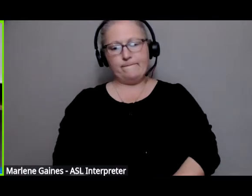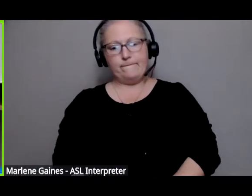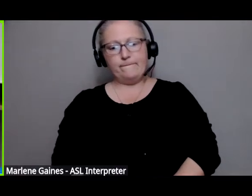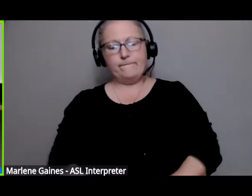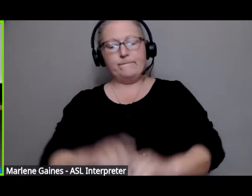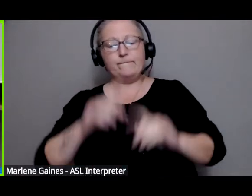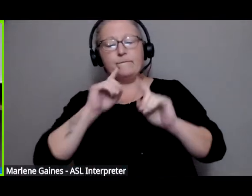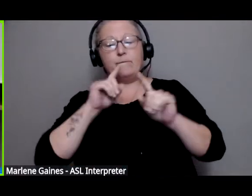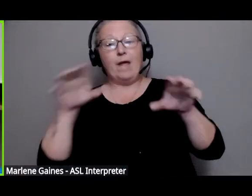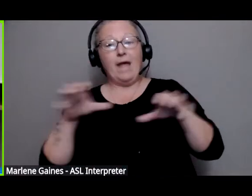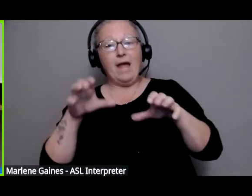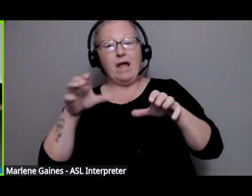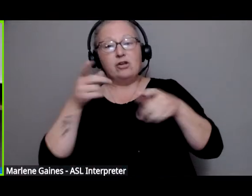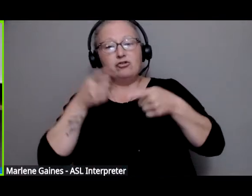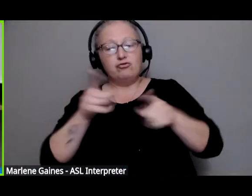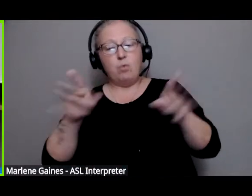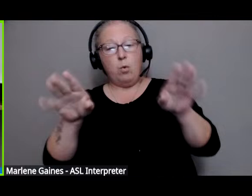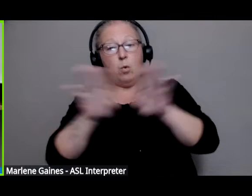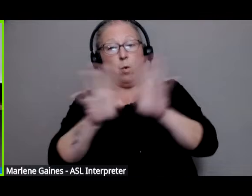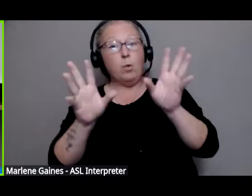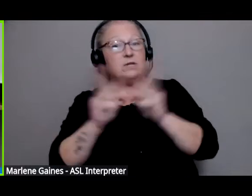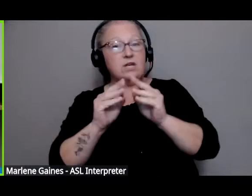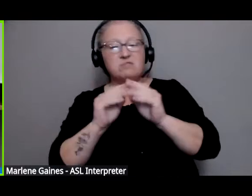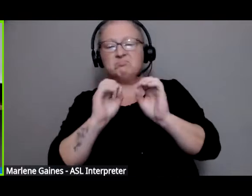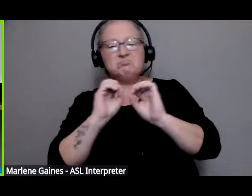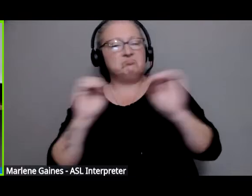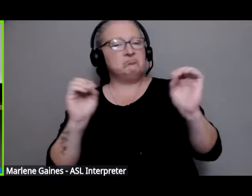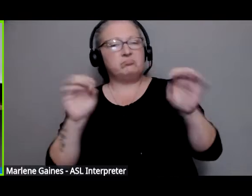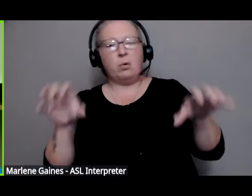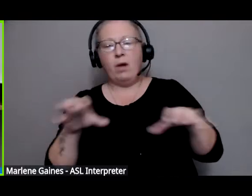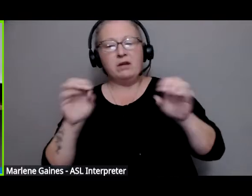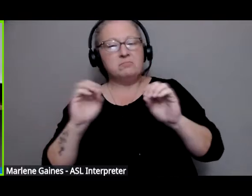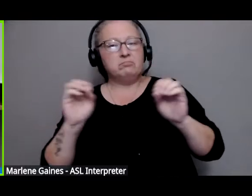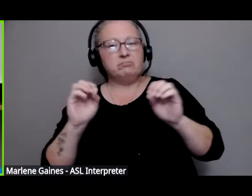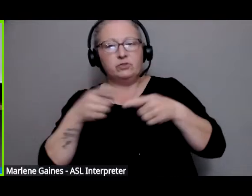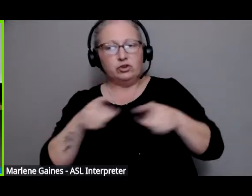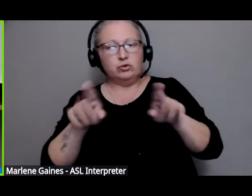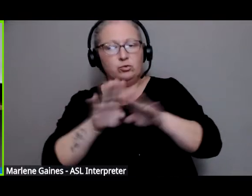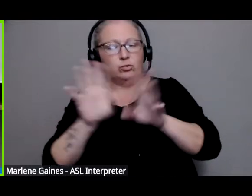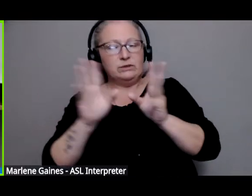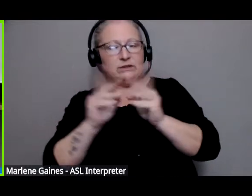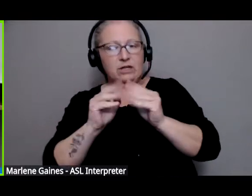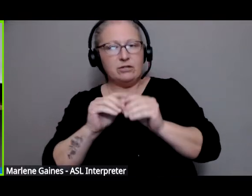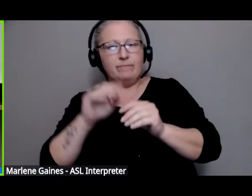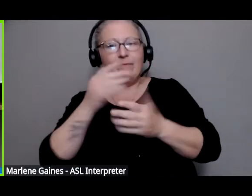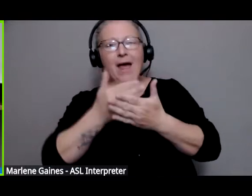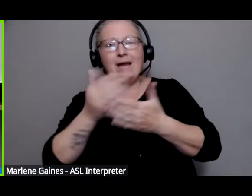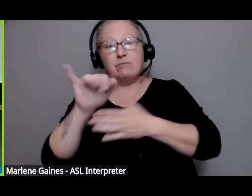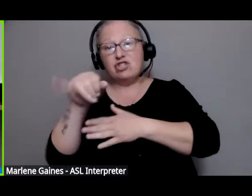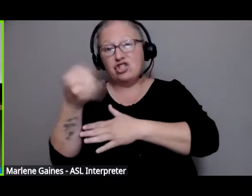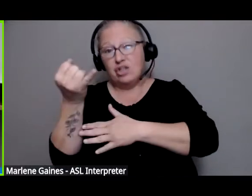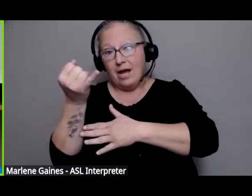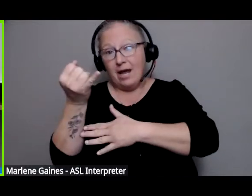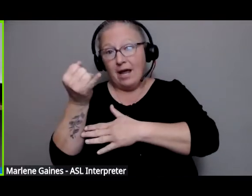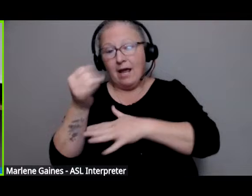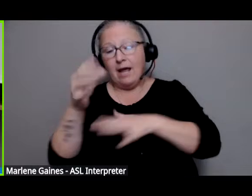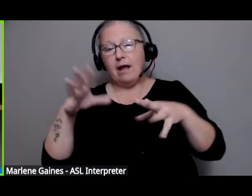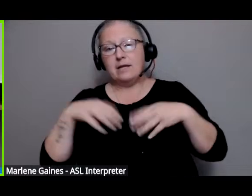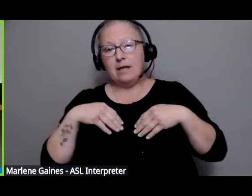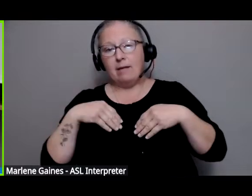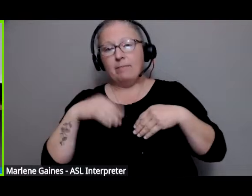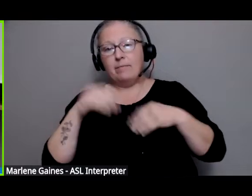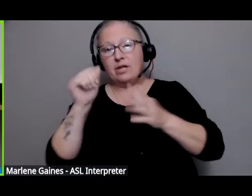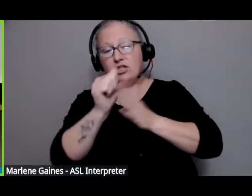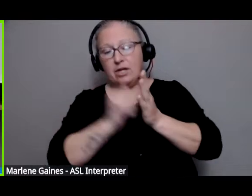Report of actions taken in closed session. There were no actions taken in closed session. Item J, adopt the agenda.